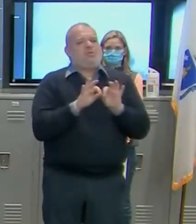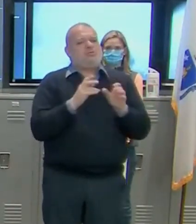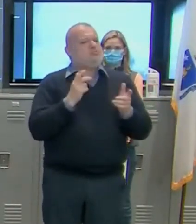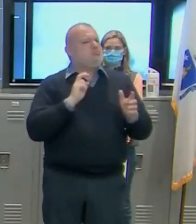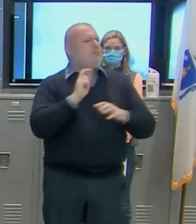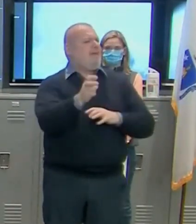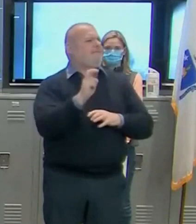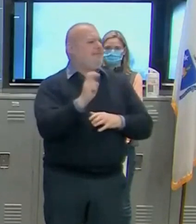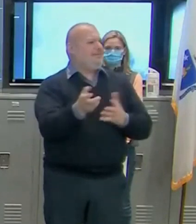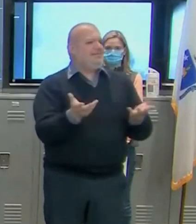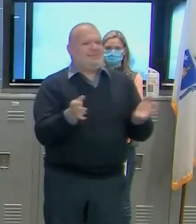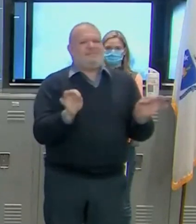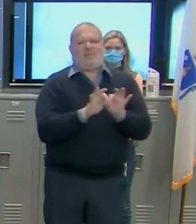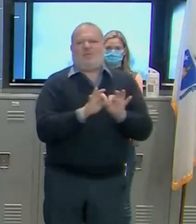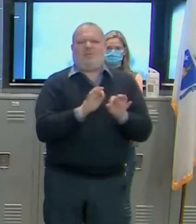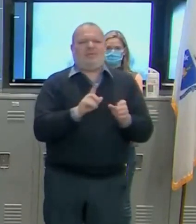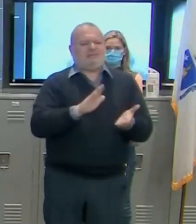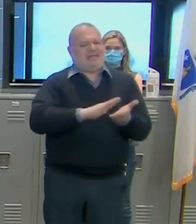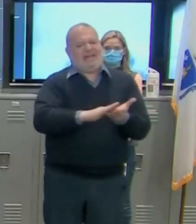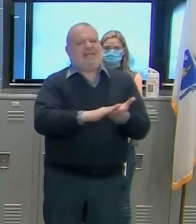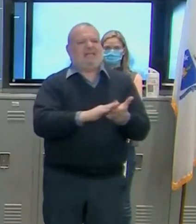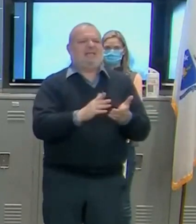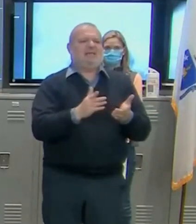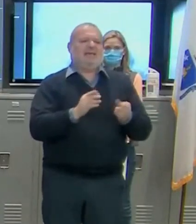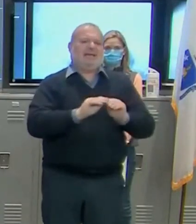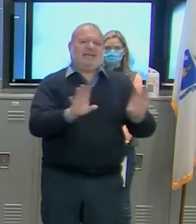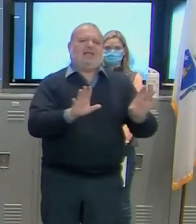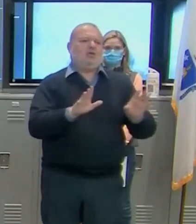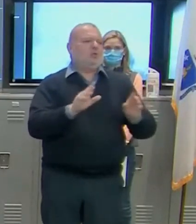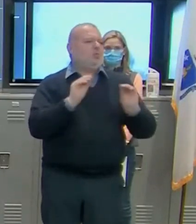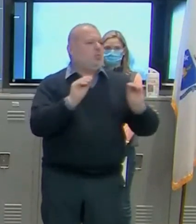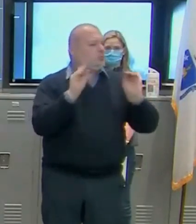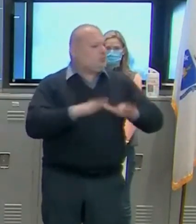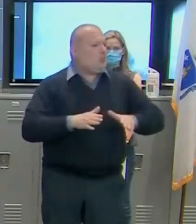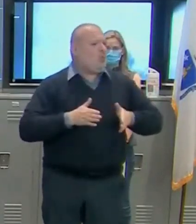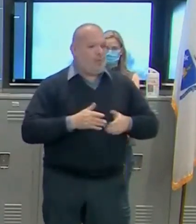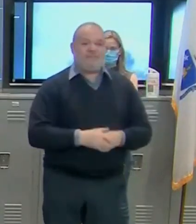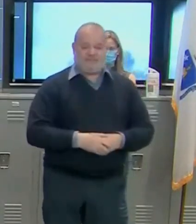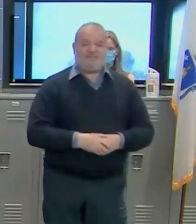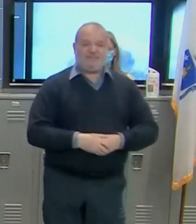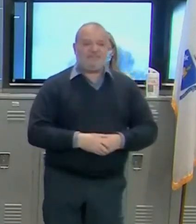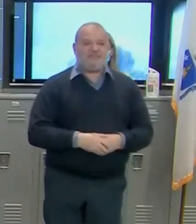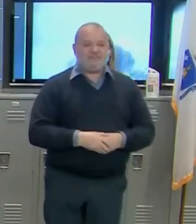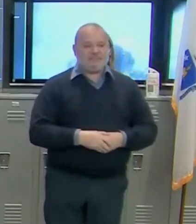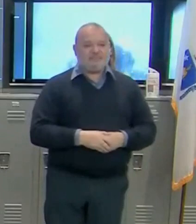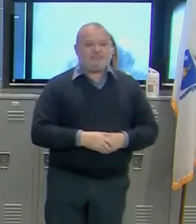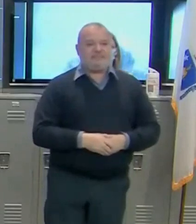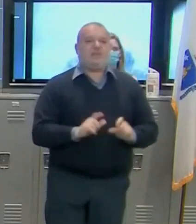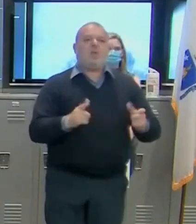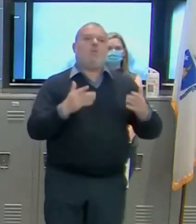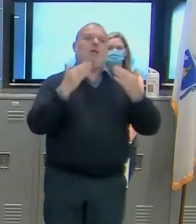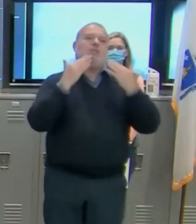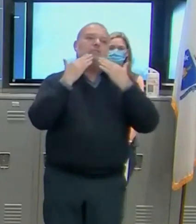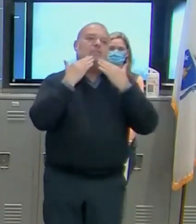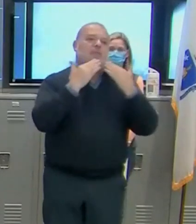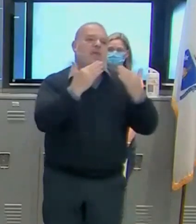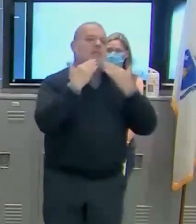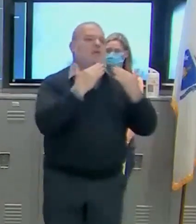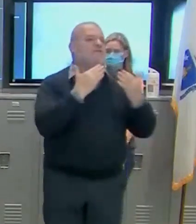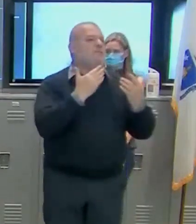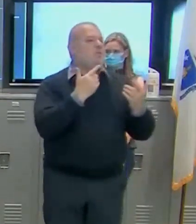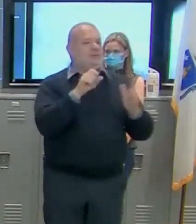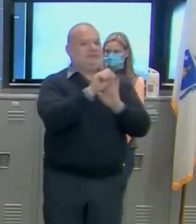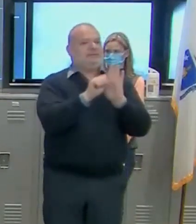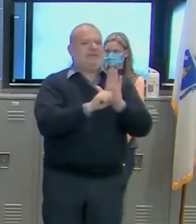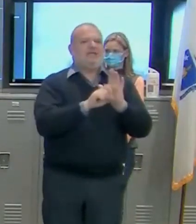crews have the time and space to do their work. Again, grateful for the preparedness in our Commonwealth. As I said earlier,